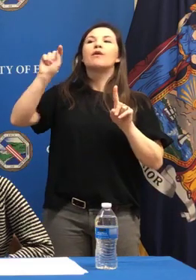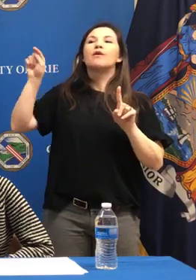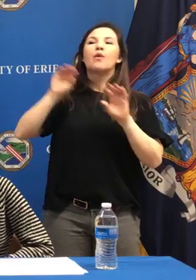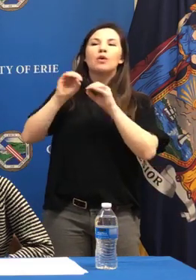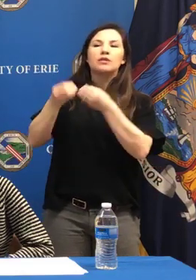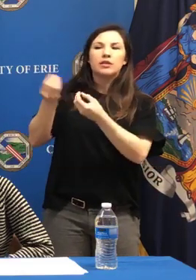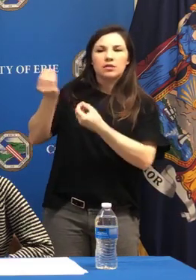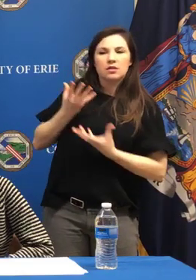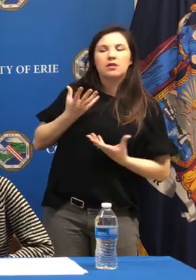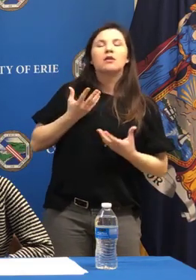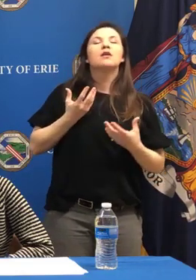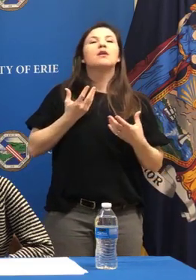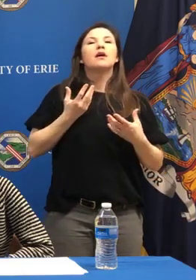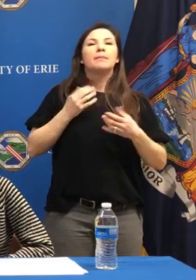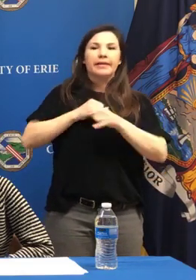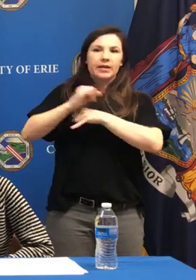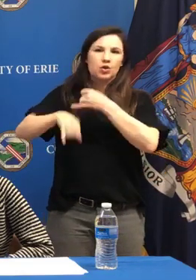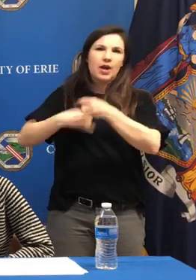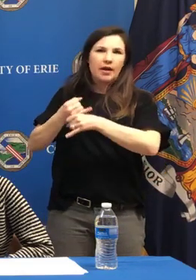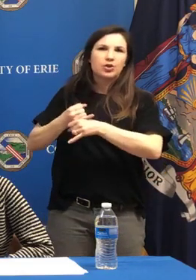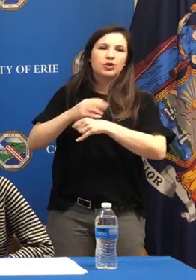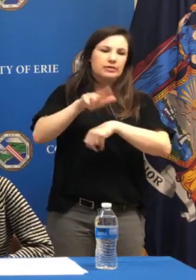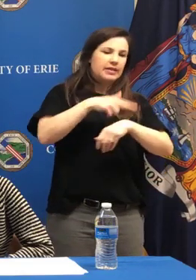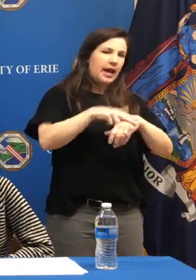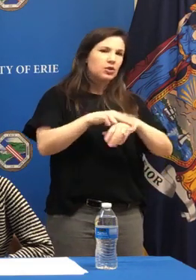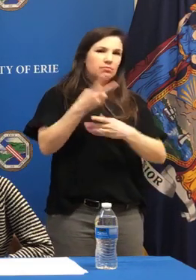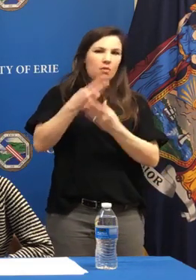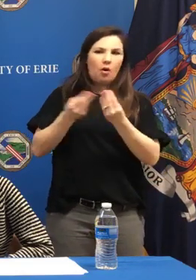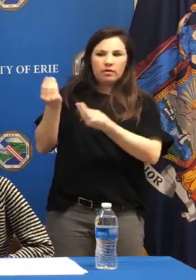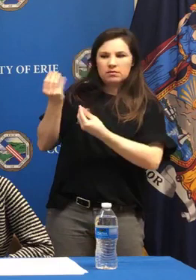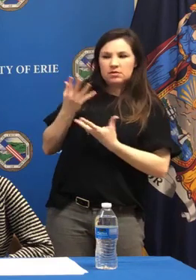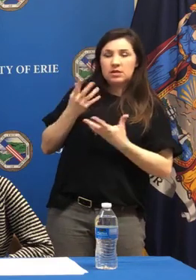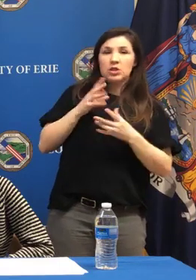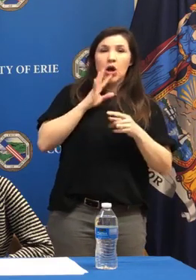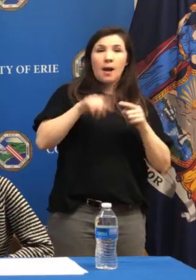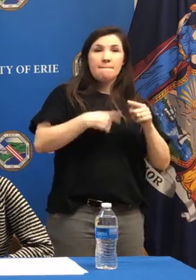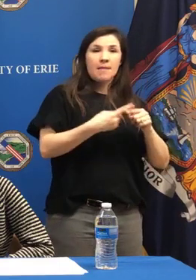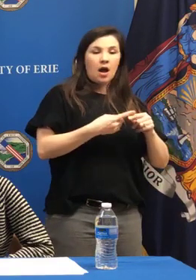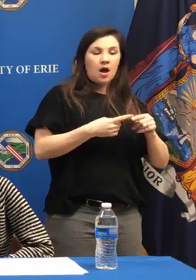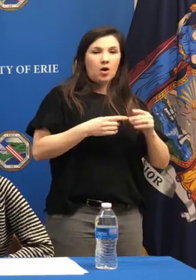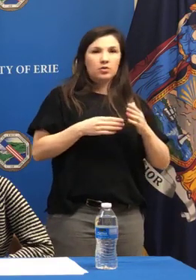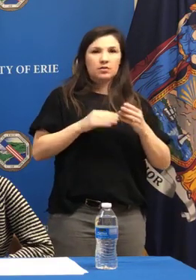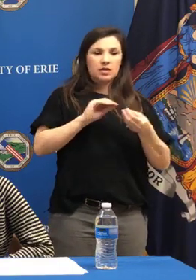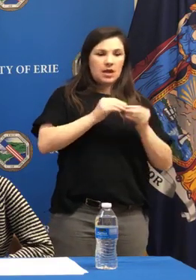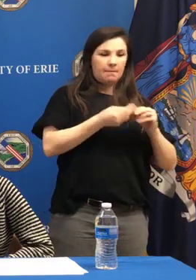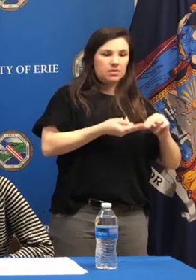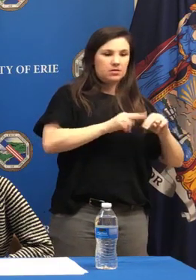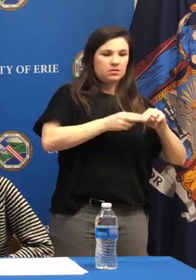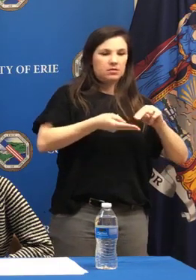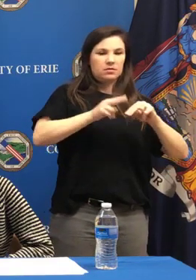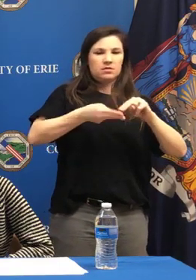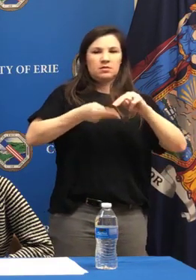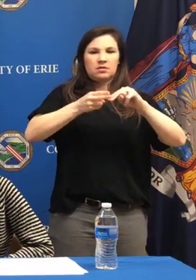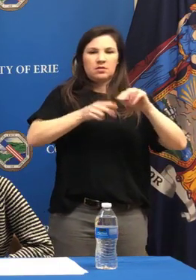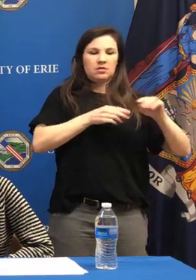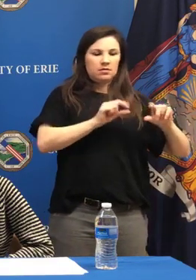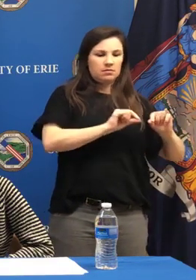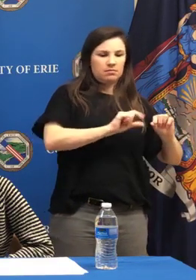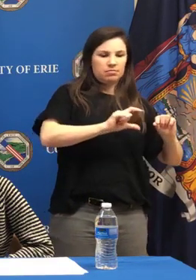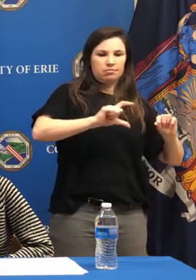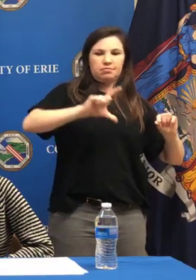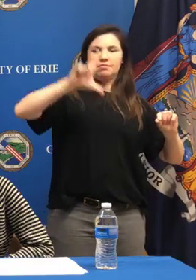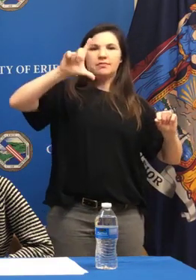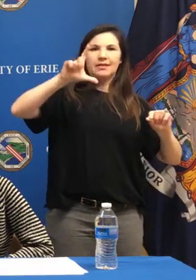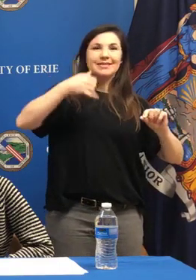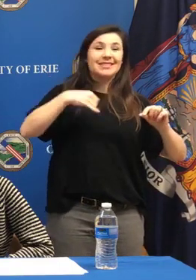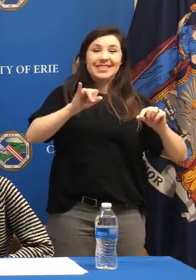organizations, international as well as national. They're talking about a spike being, in our region, still being about 40 days away, and